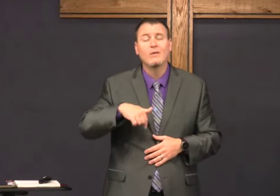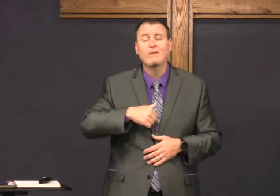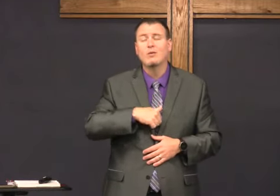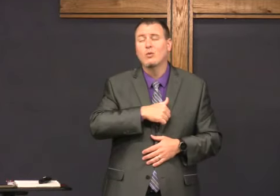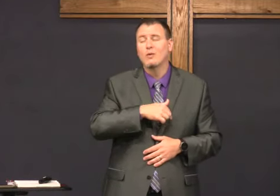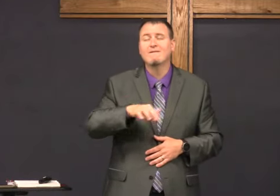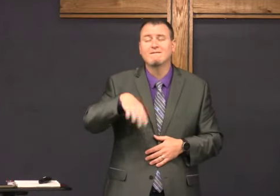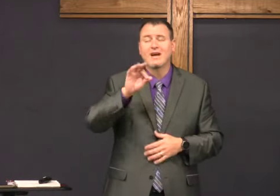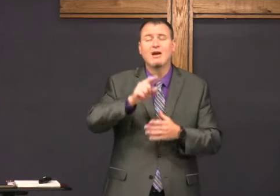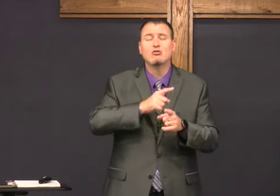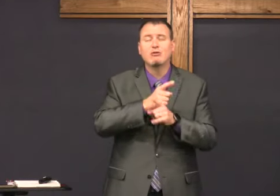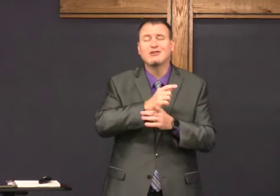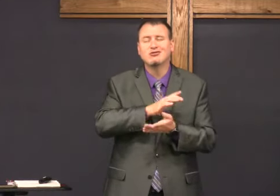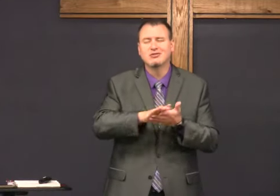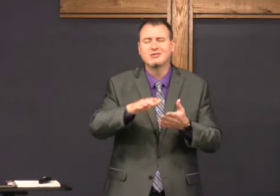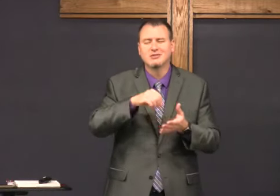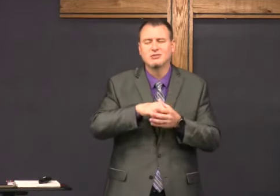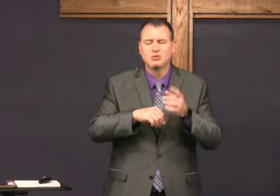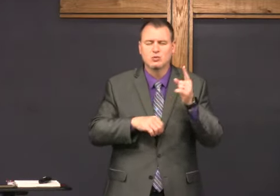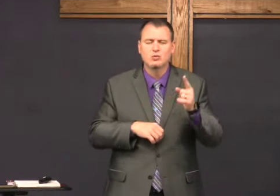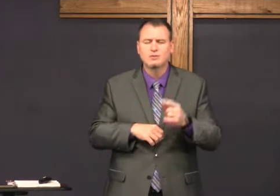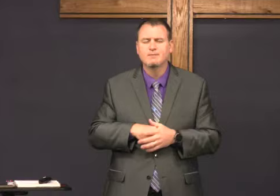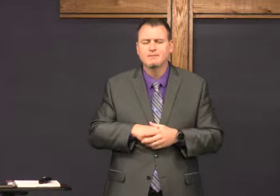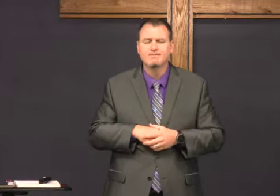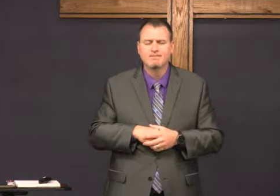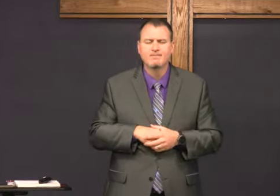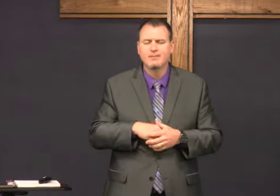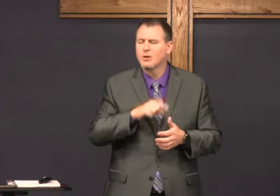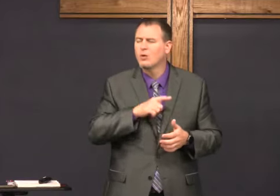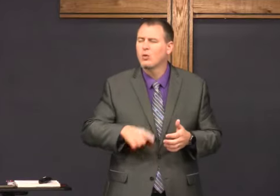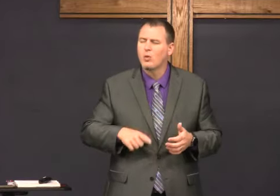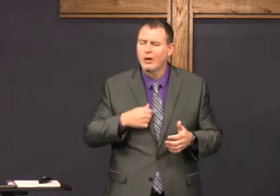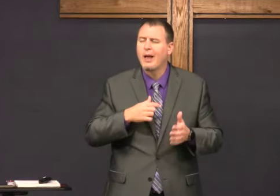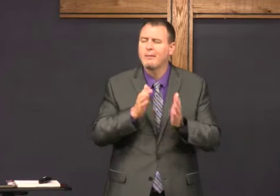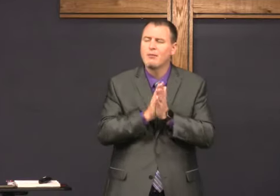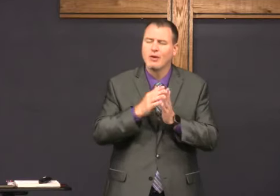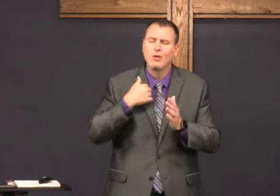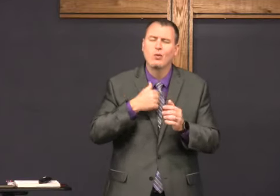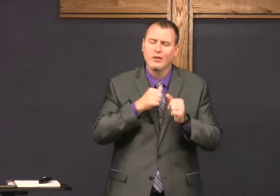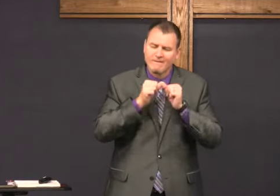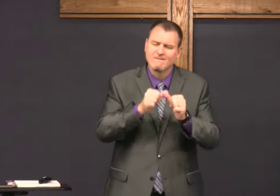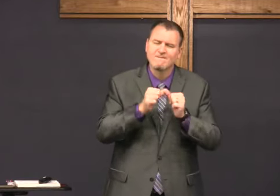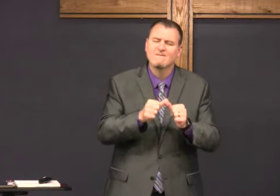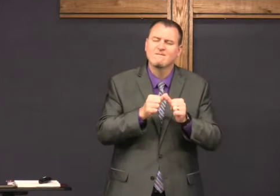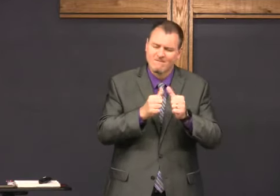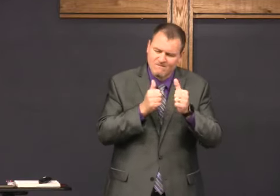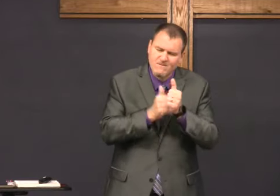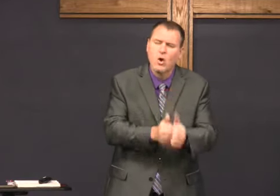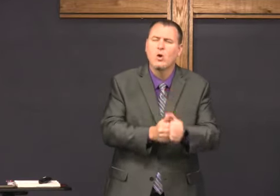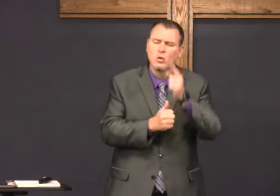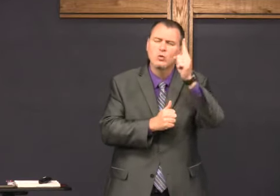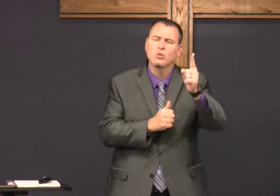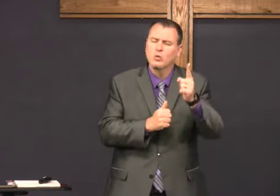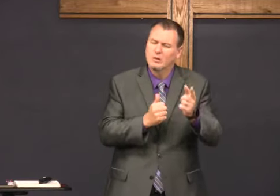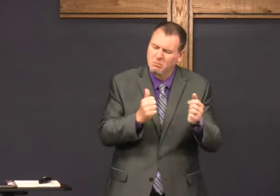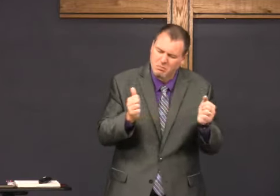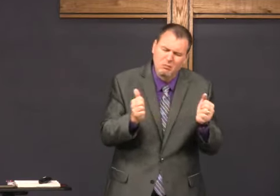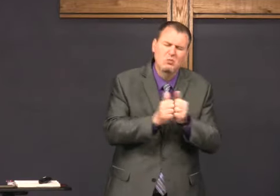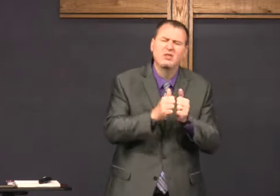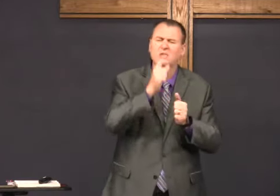Lord, we know that we have found righteousness. We are found righteous in you. And we continue